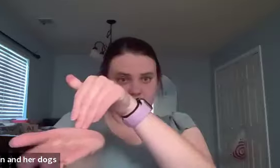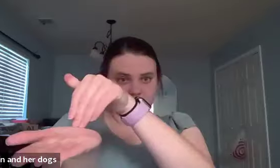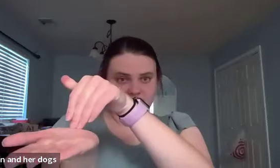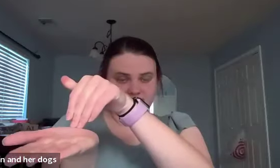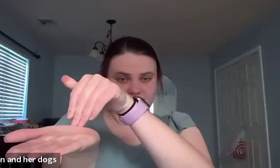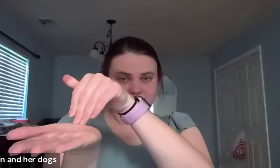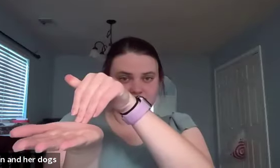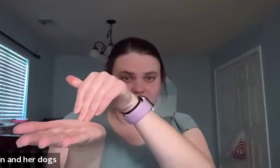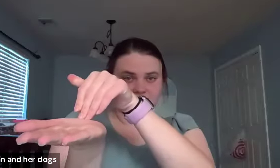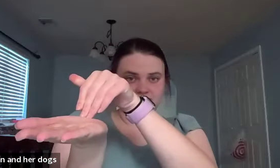1,000.